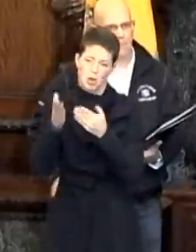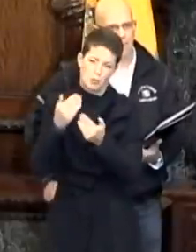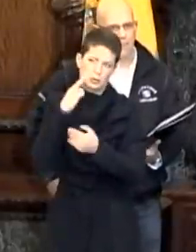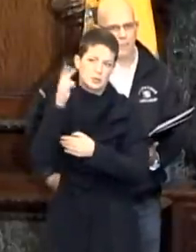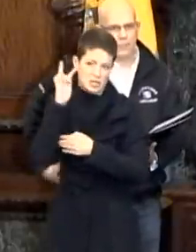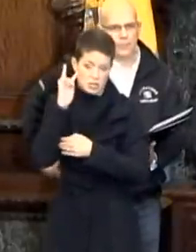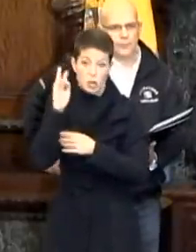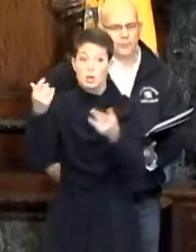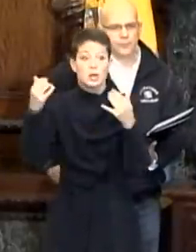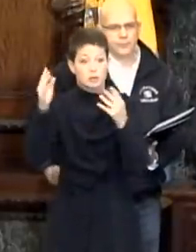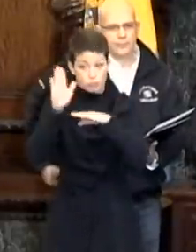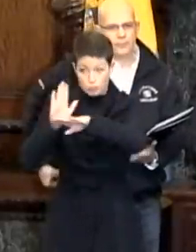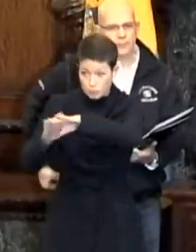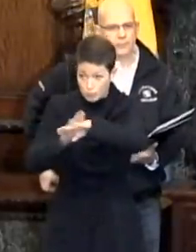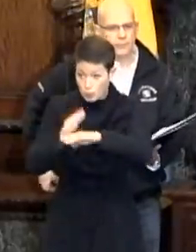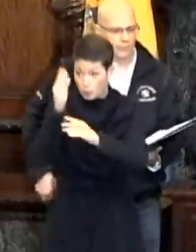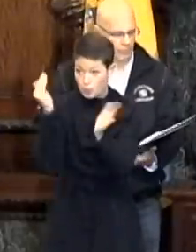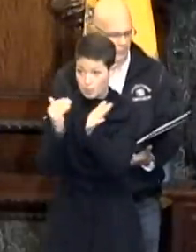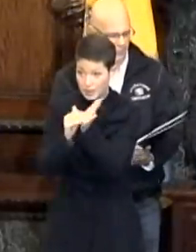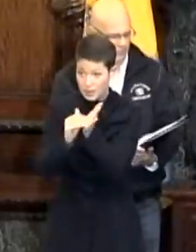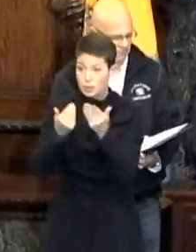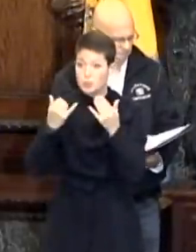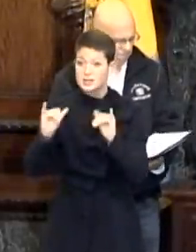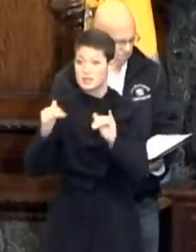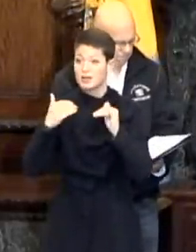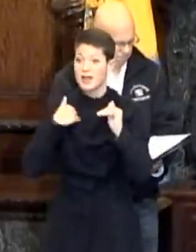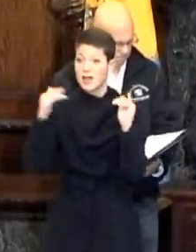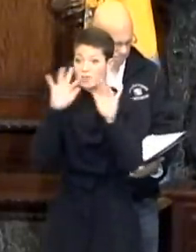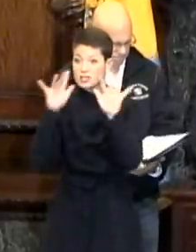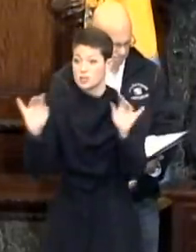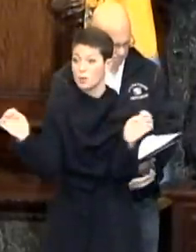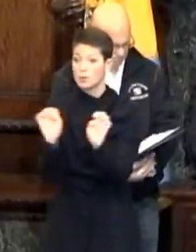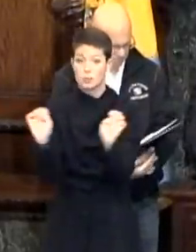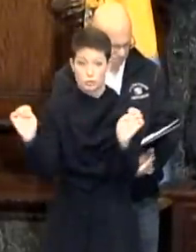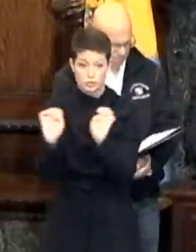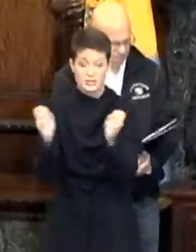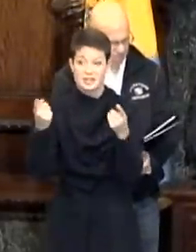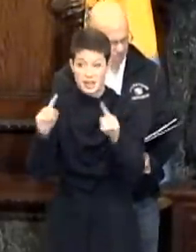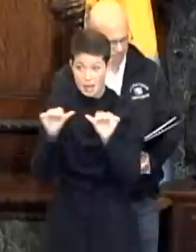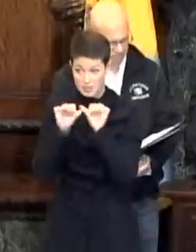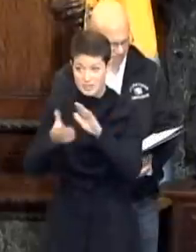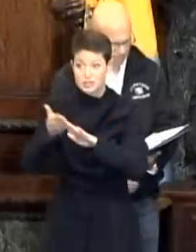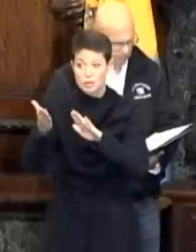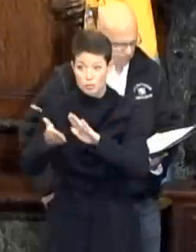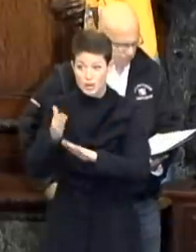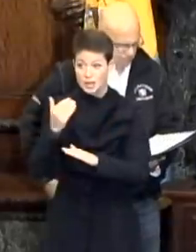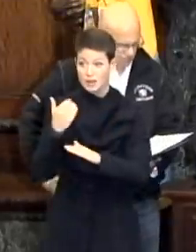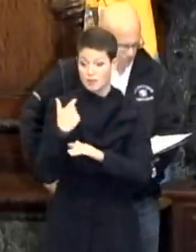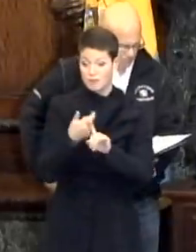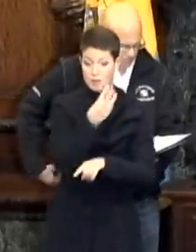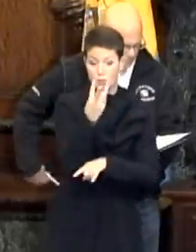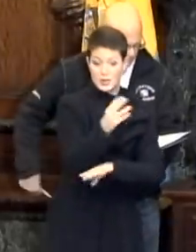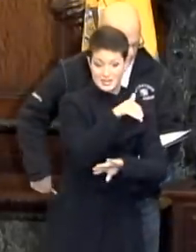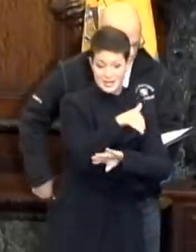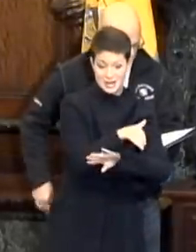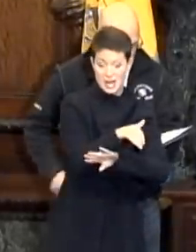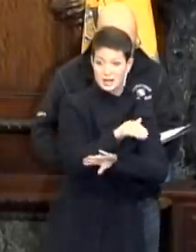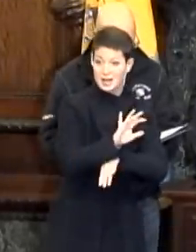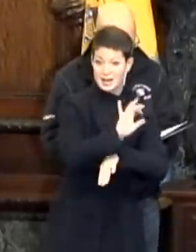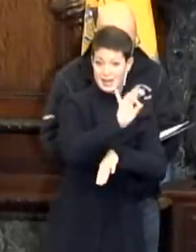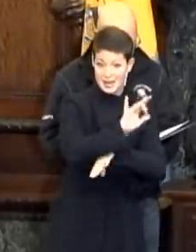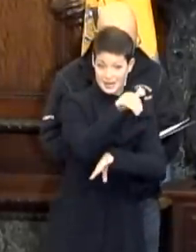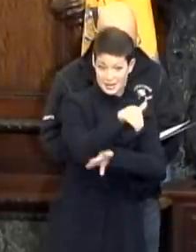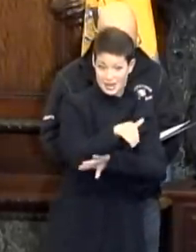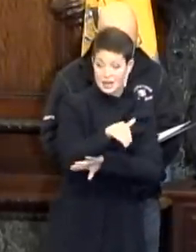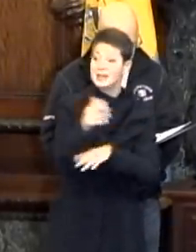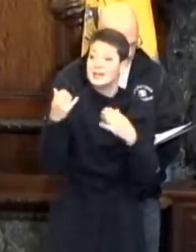Let me repeat, we are still under the declared snow emergency from Wednesday night at 8 p.m. We are still under